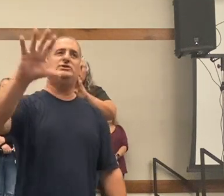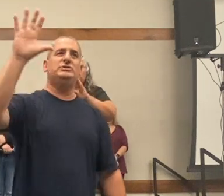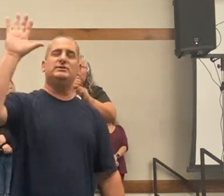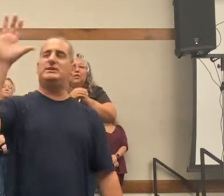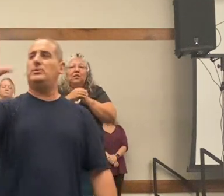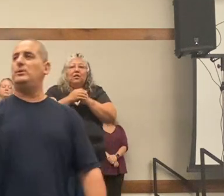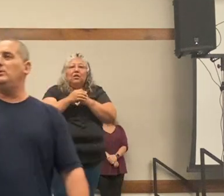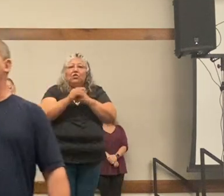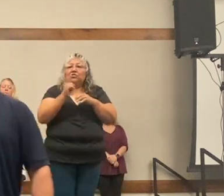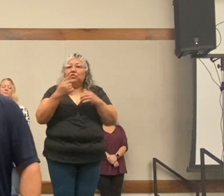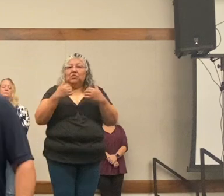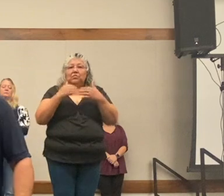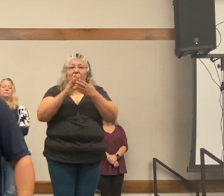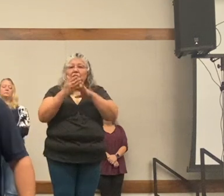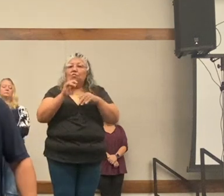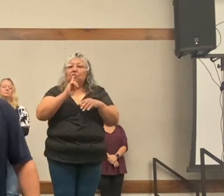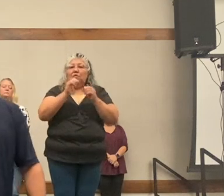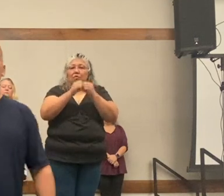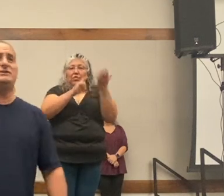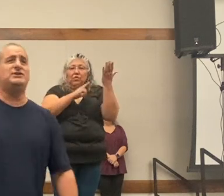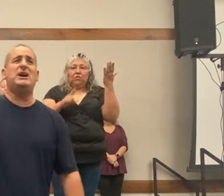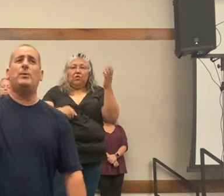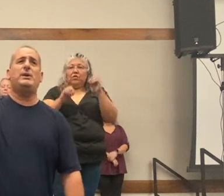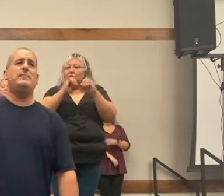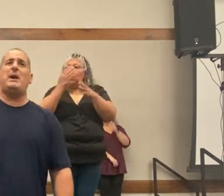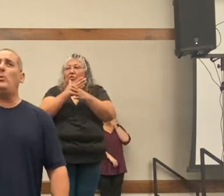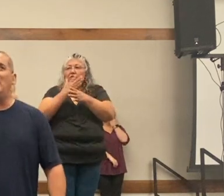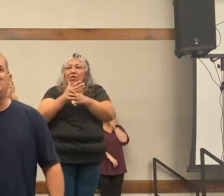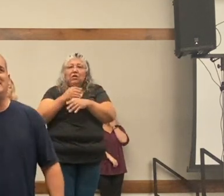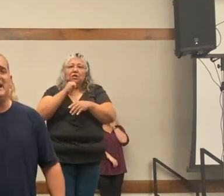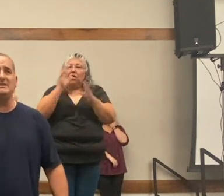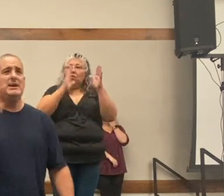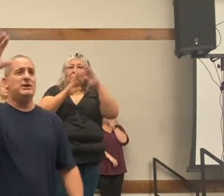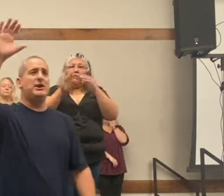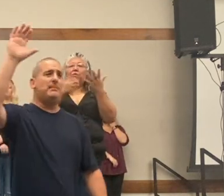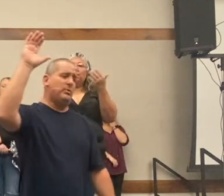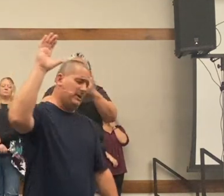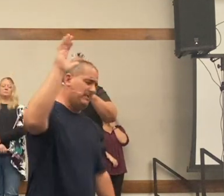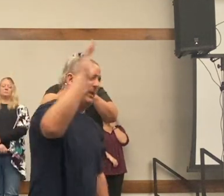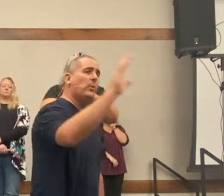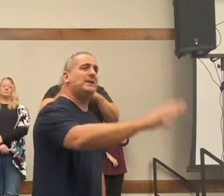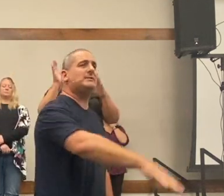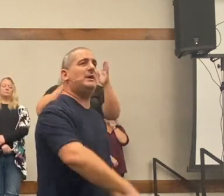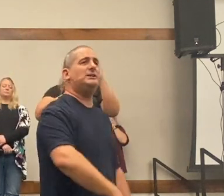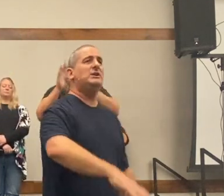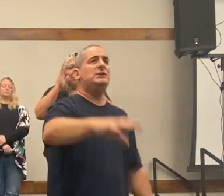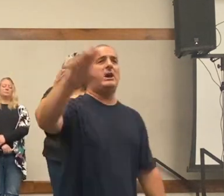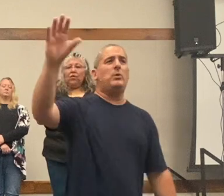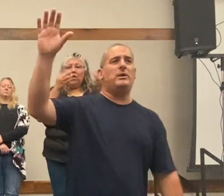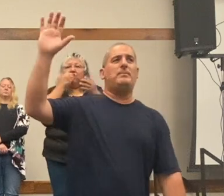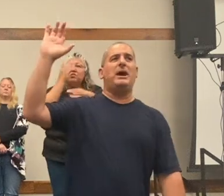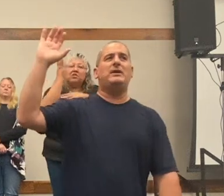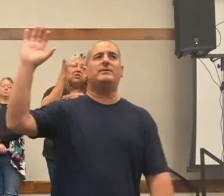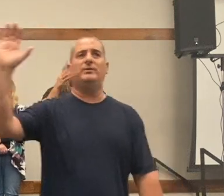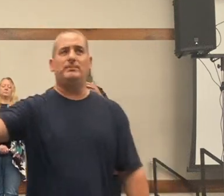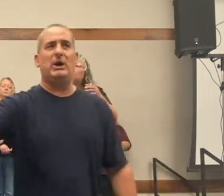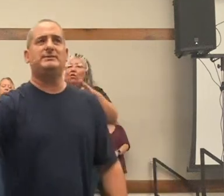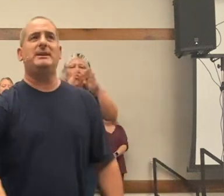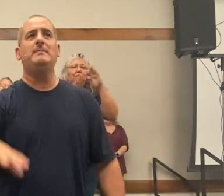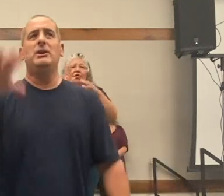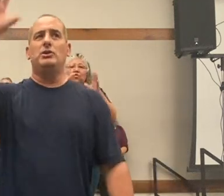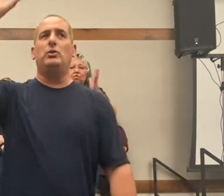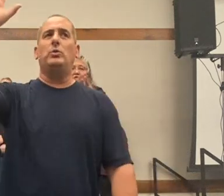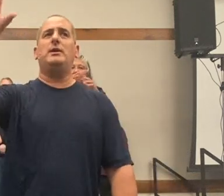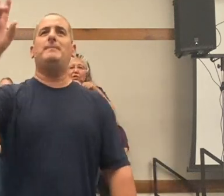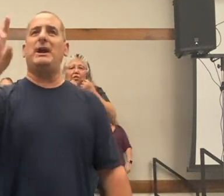all I want you to do is get real with the Lord. No distractions. You're not worried about what's next. You're not worried about what's lunch. You're not worried about your football